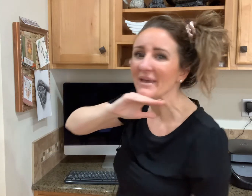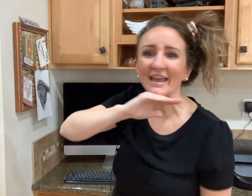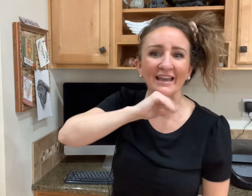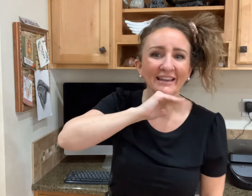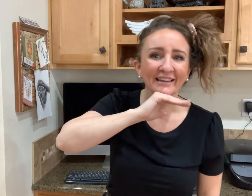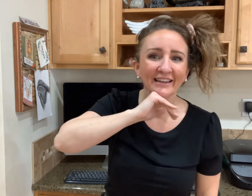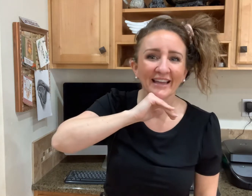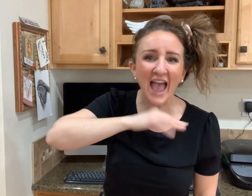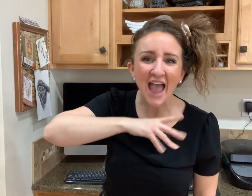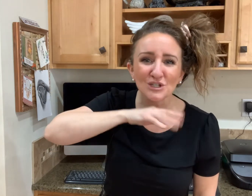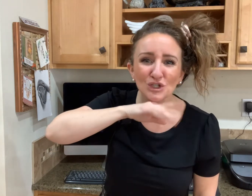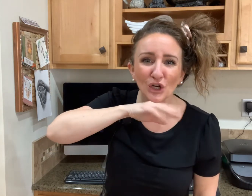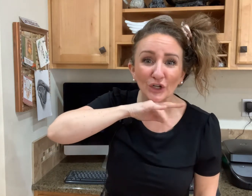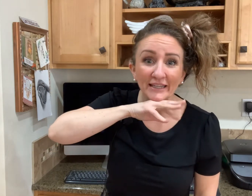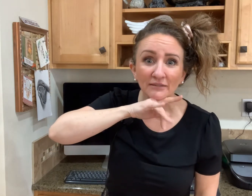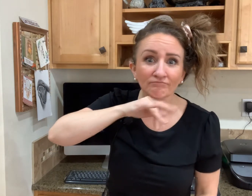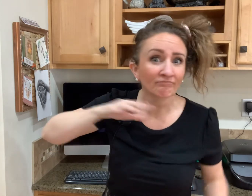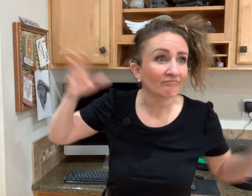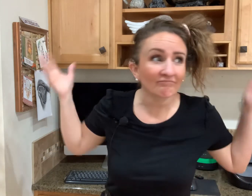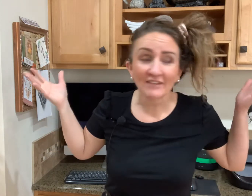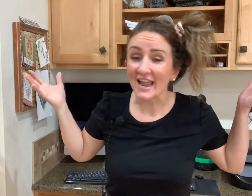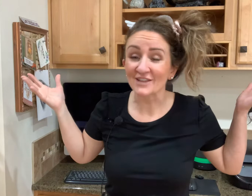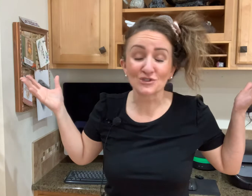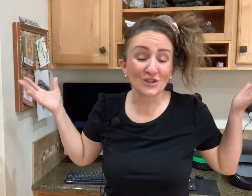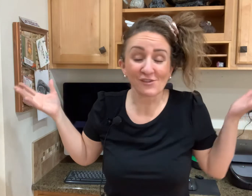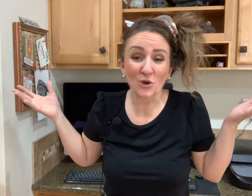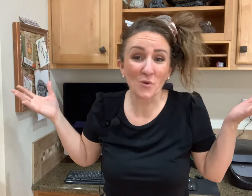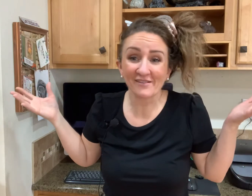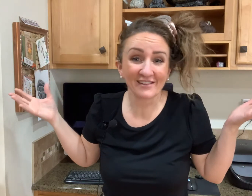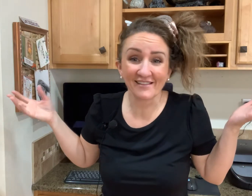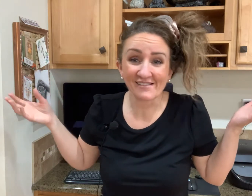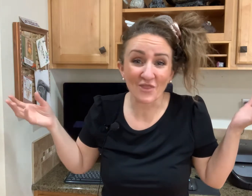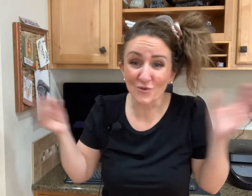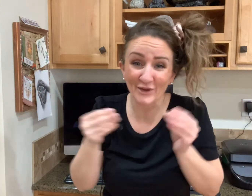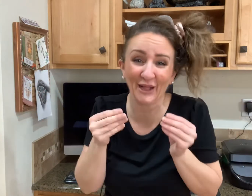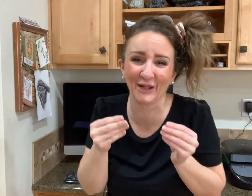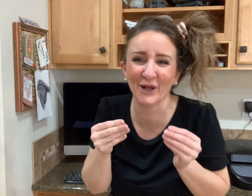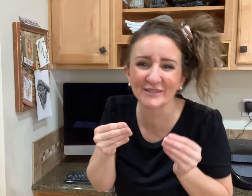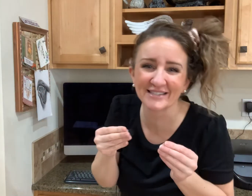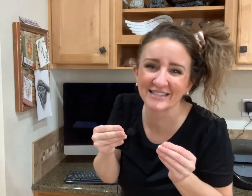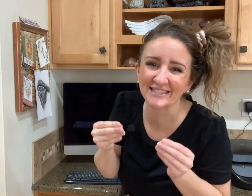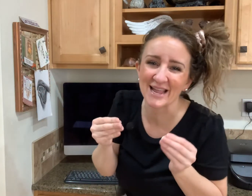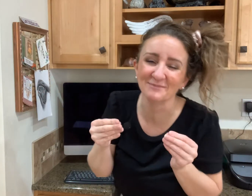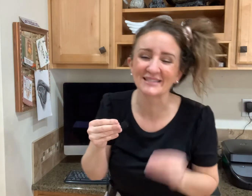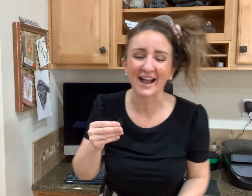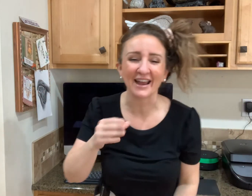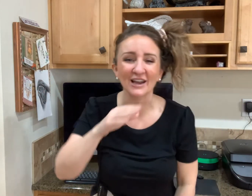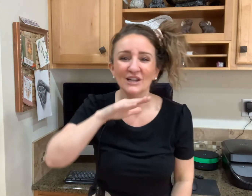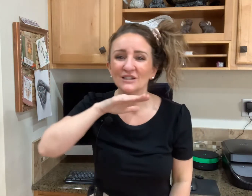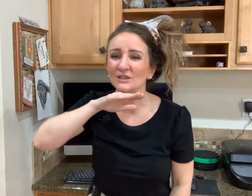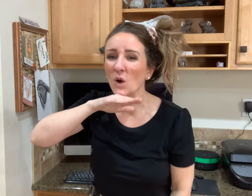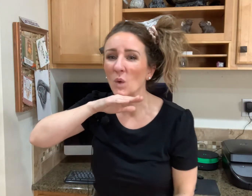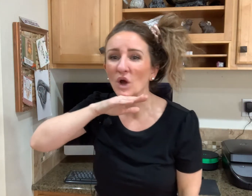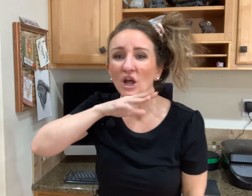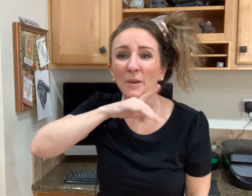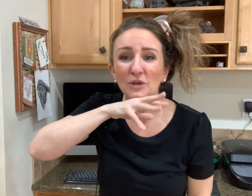Pig and dirty. It's just a coincidence that they're really close to the same sign. So